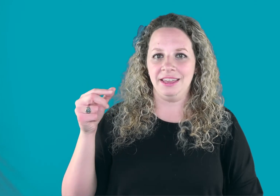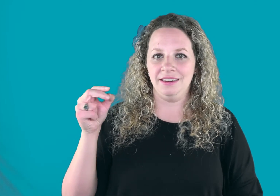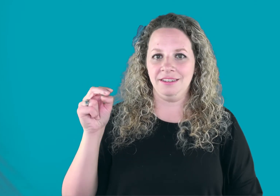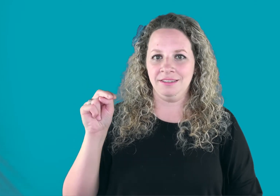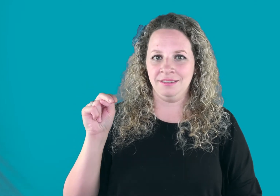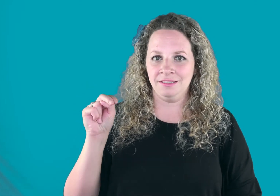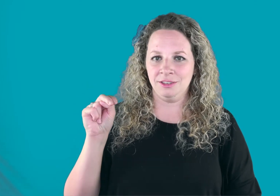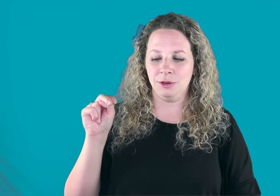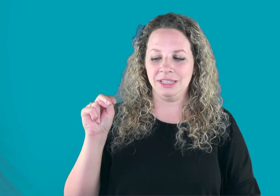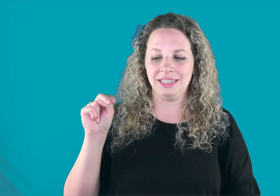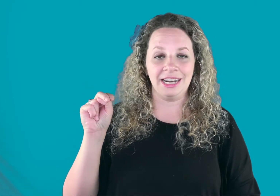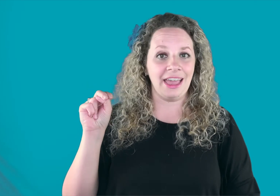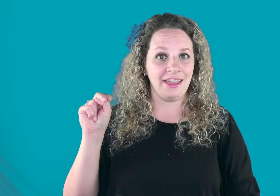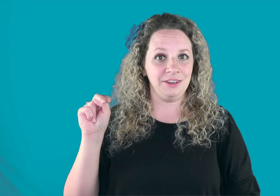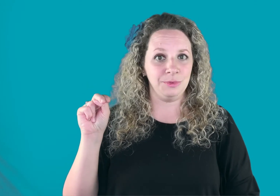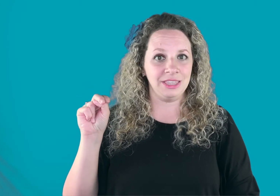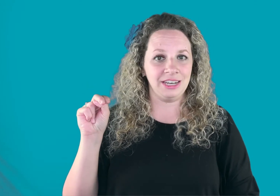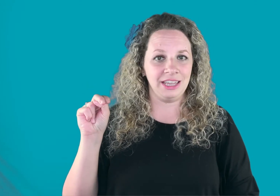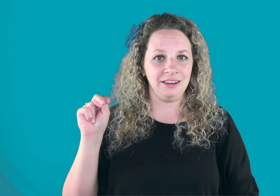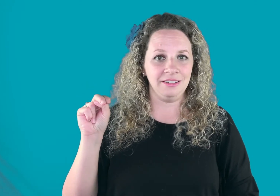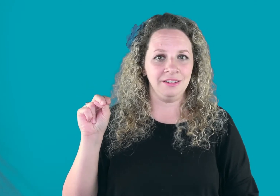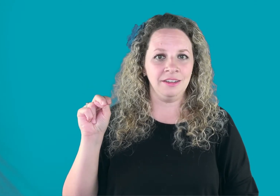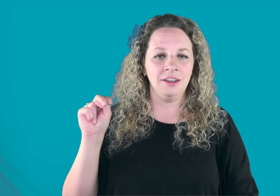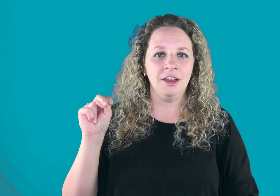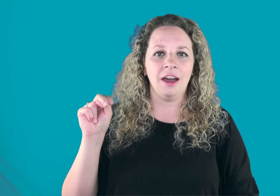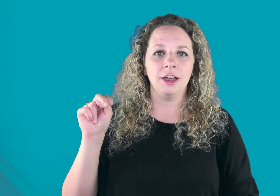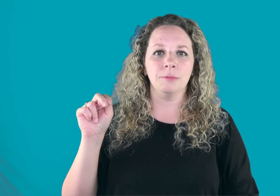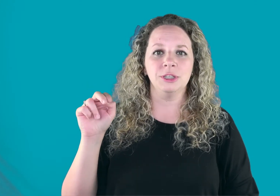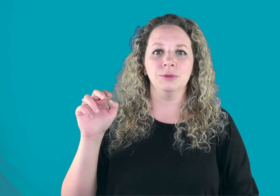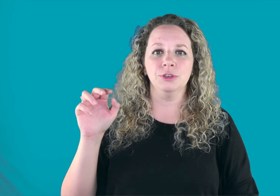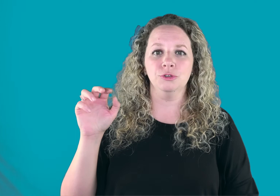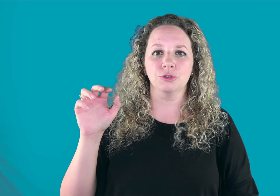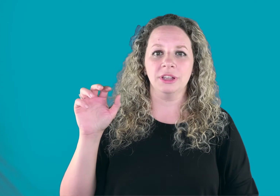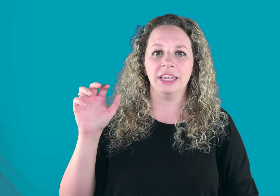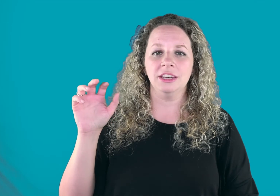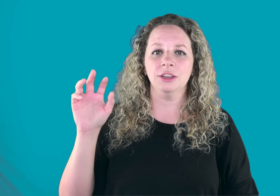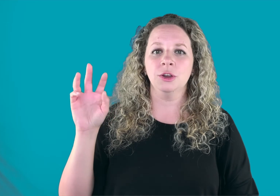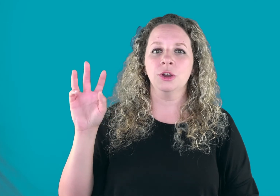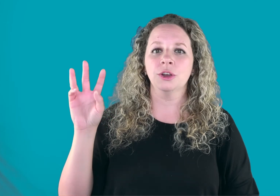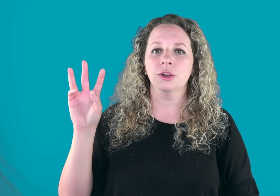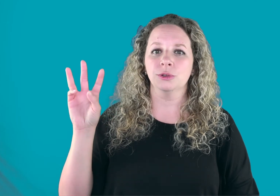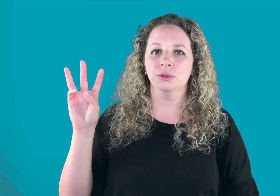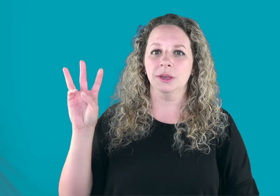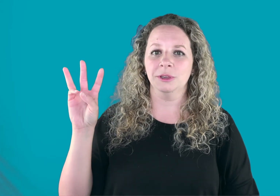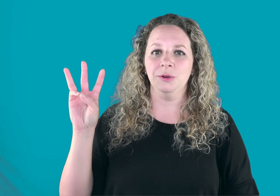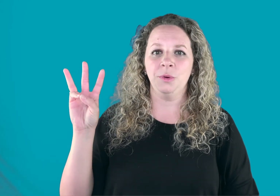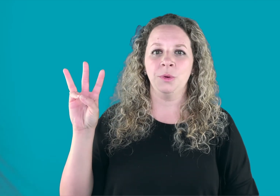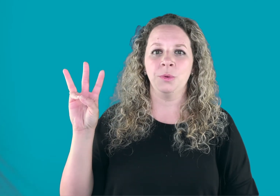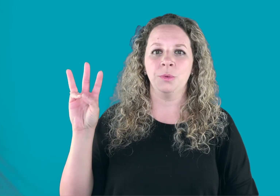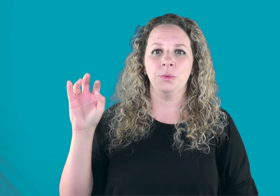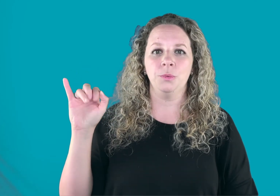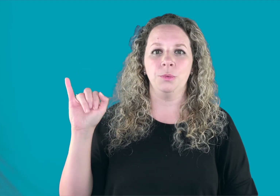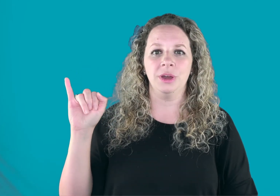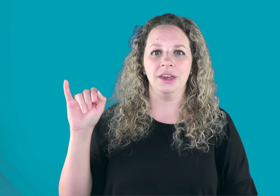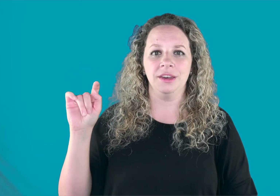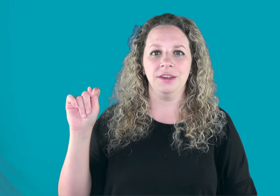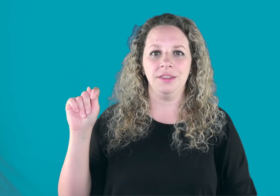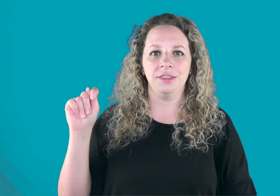Sign. Notice that I end with an N. I open to a neutral hand, go to W, with,